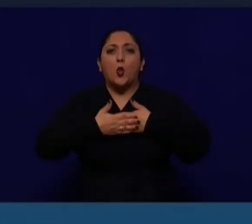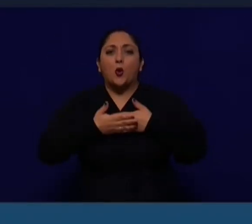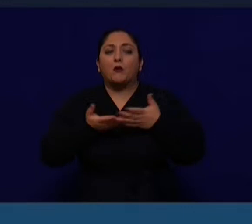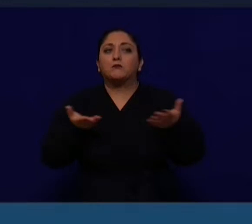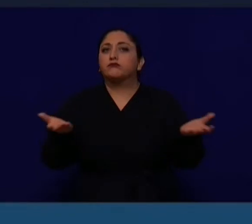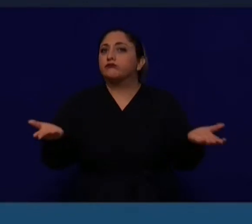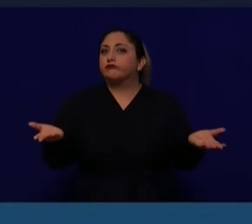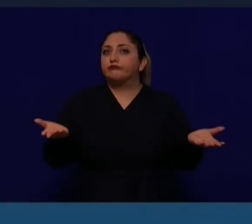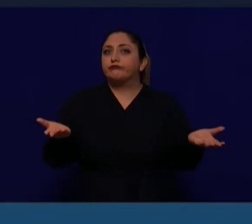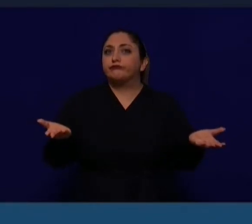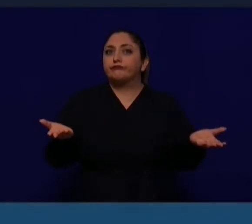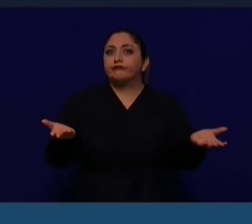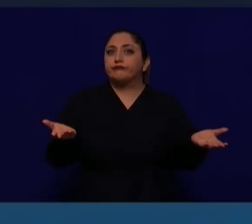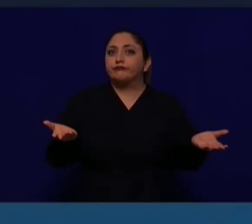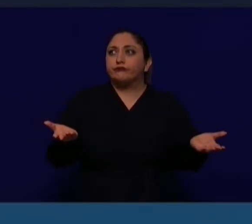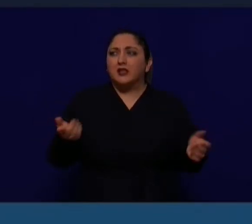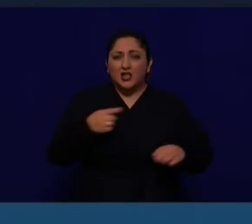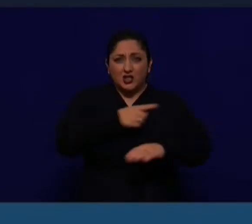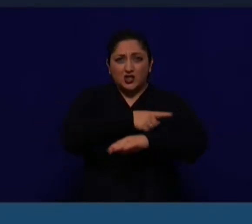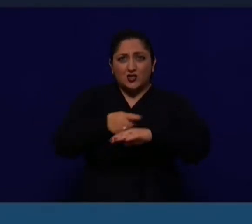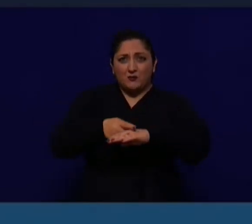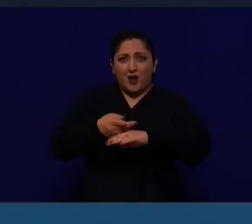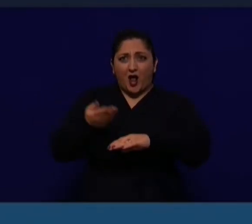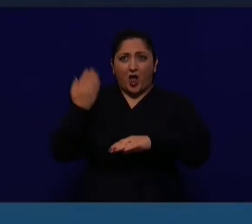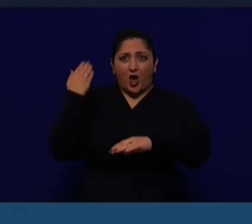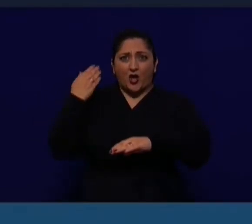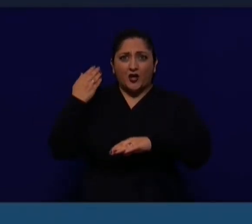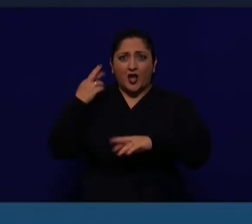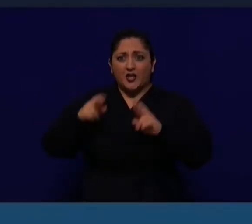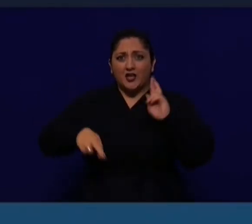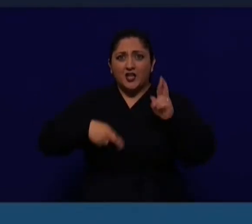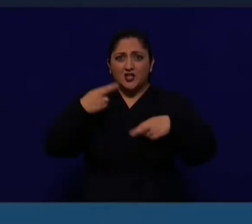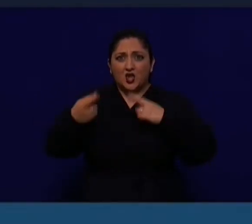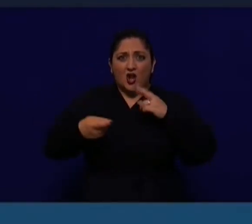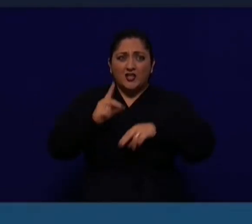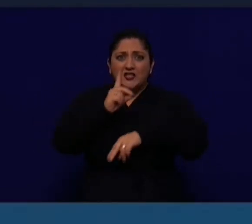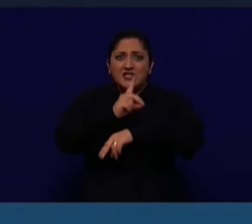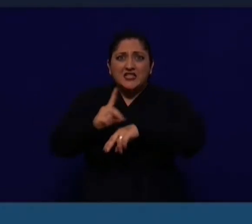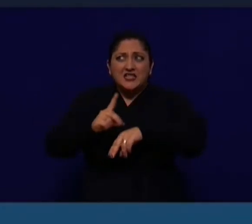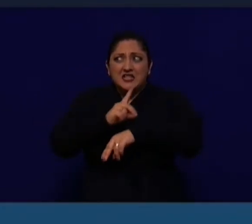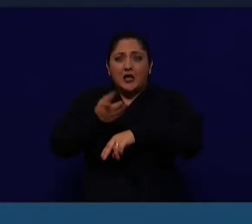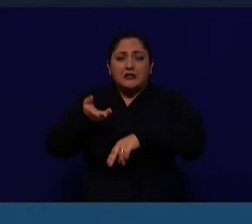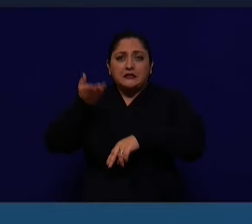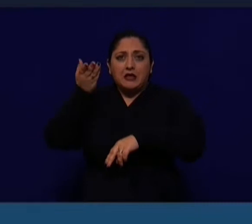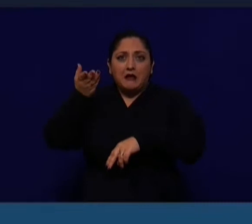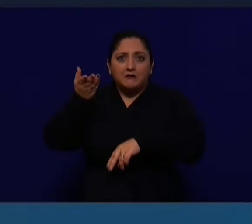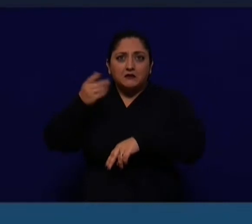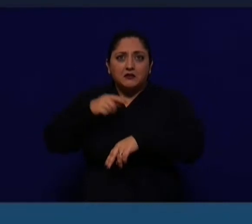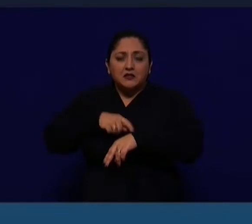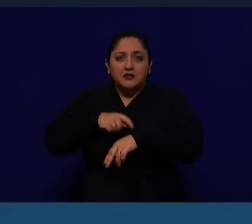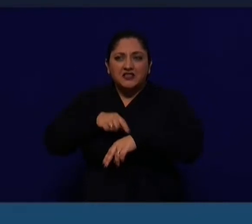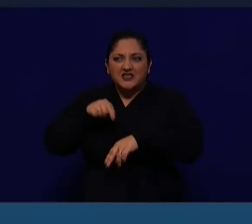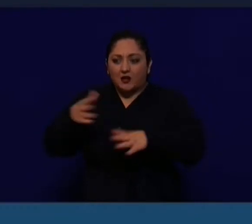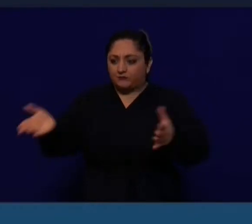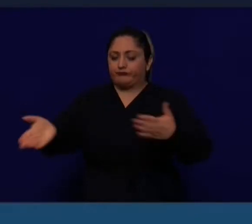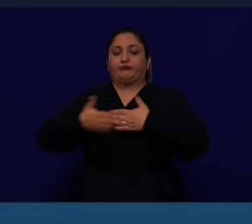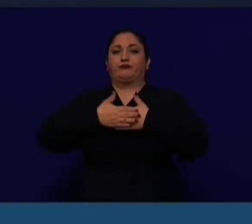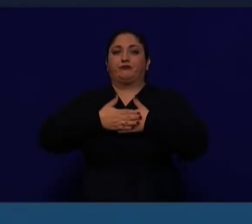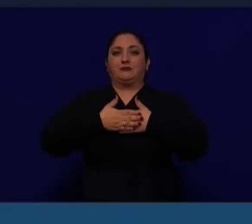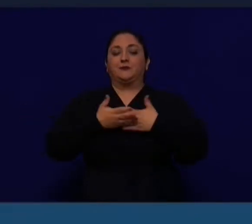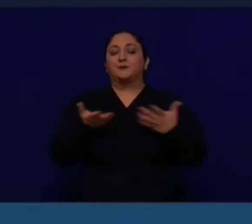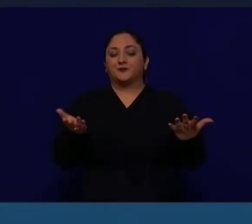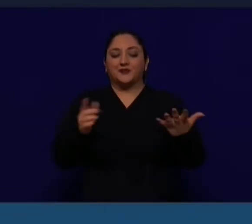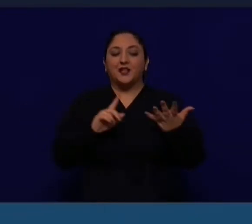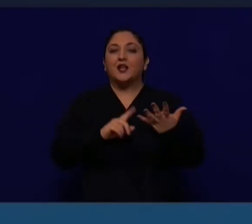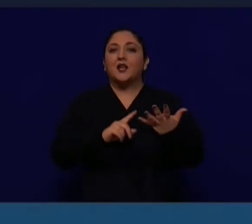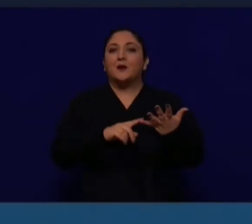żidnilhom sija biex jiftħu issa rġajna għalaqnihom. U l-ħames waħda rigward il-households. Nafu kif